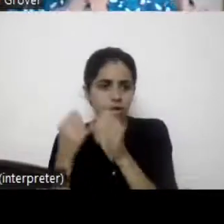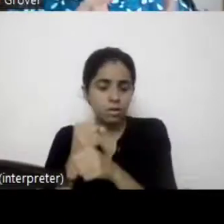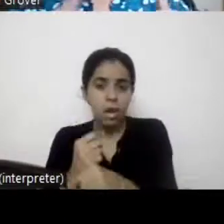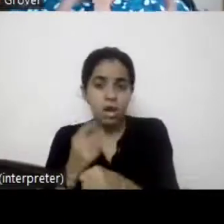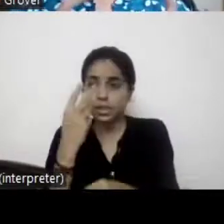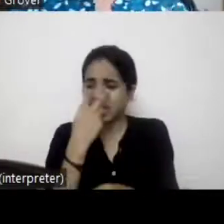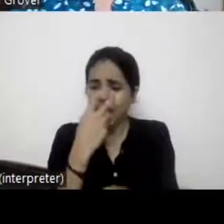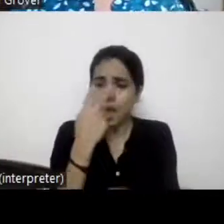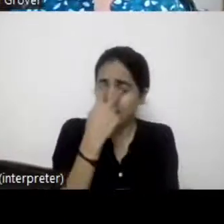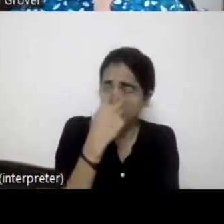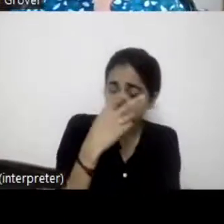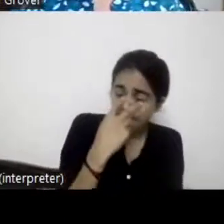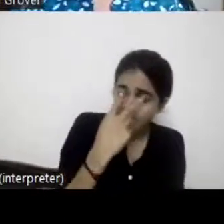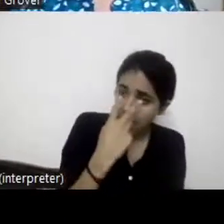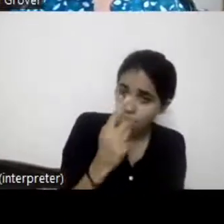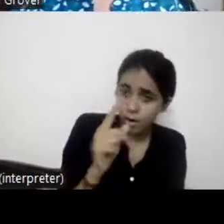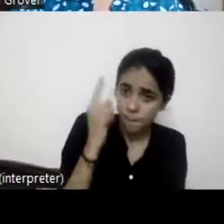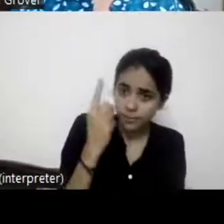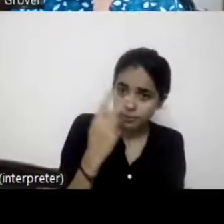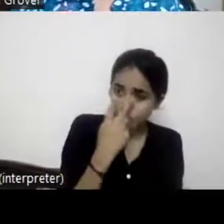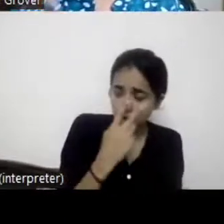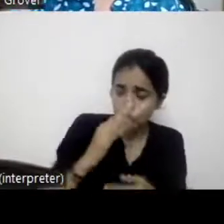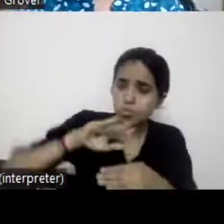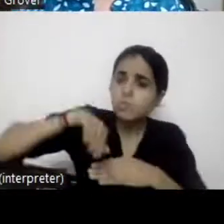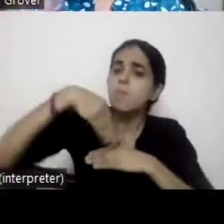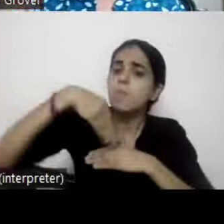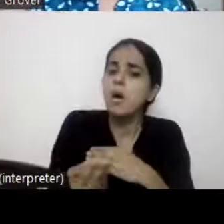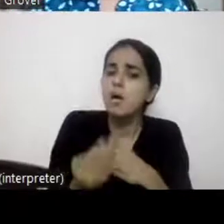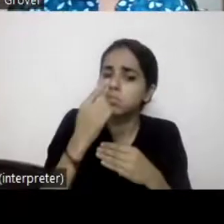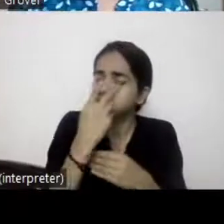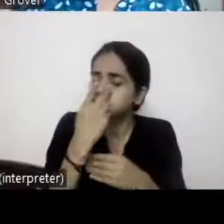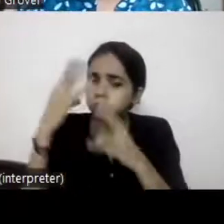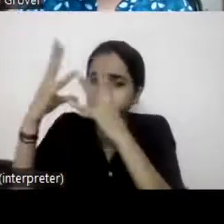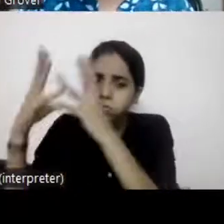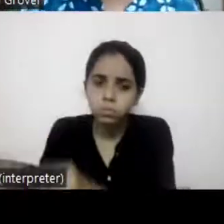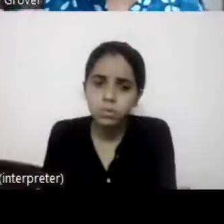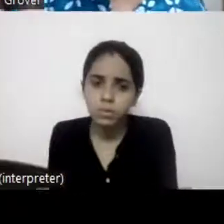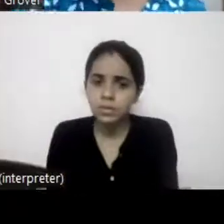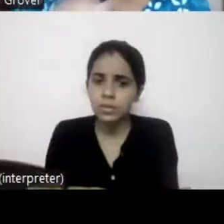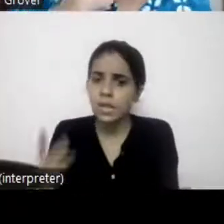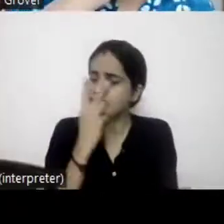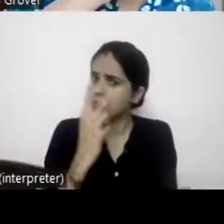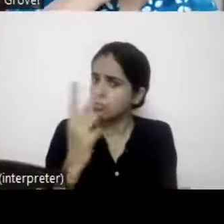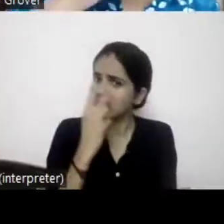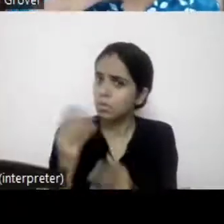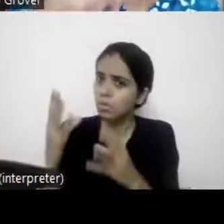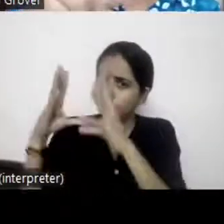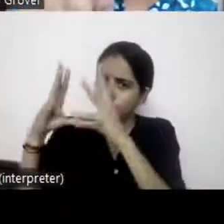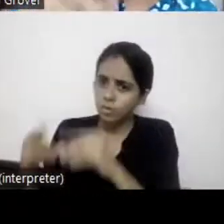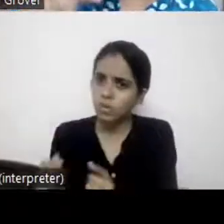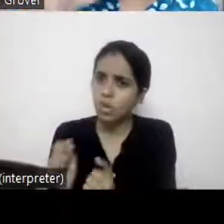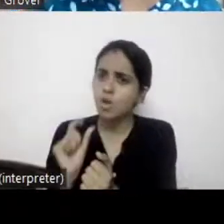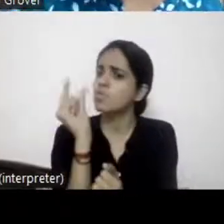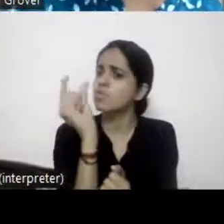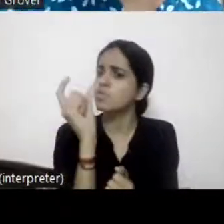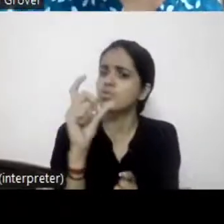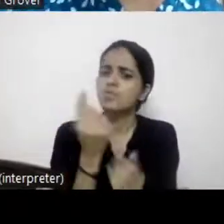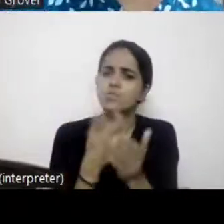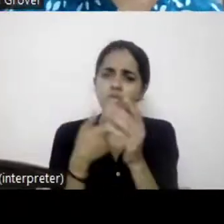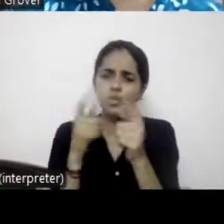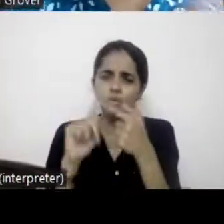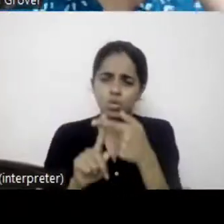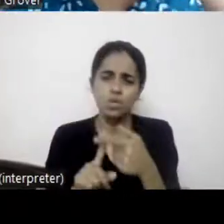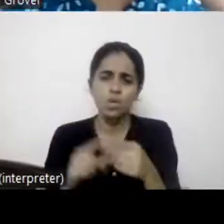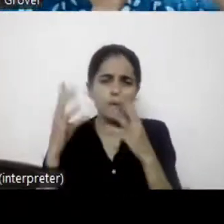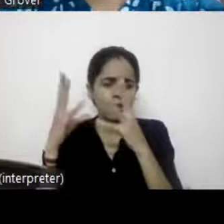four films, when they talk about women with disabilities, they are basically contesting this idea of cure, where you